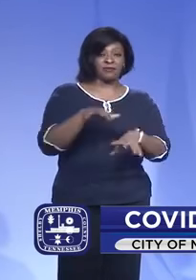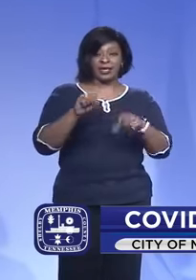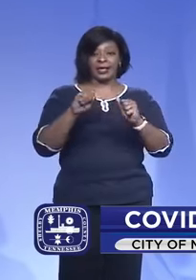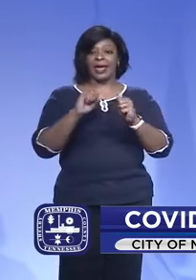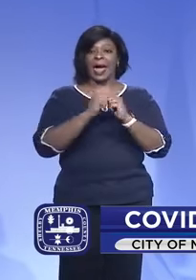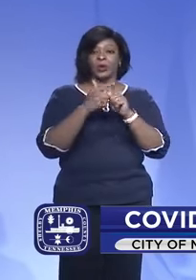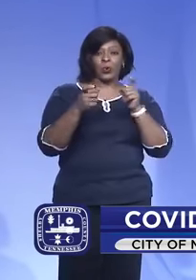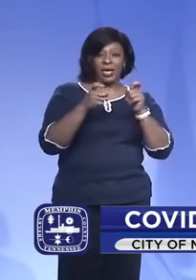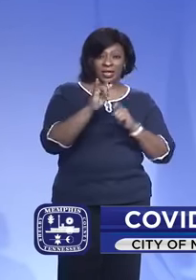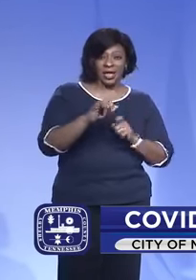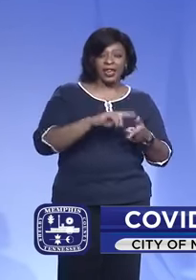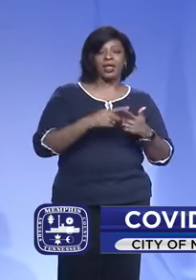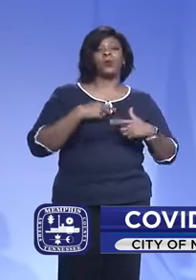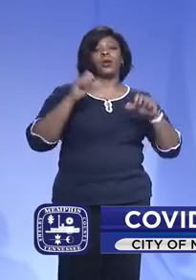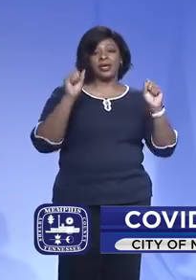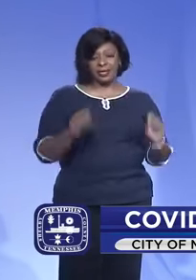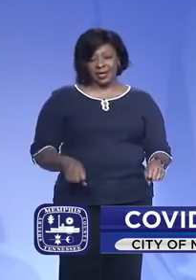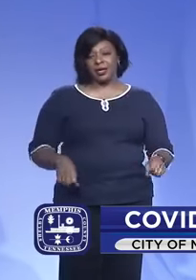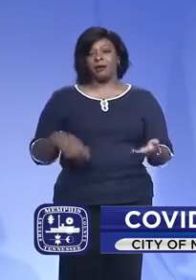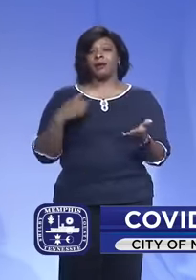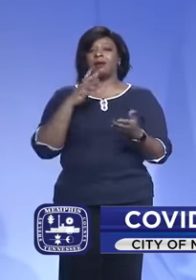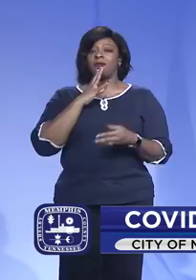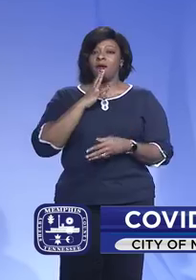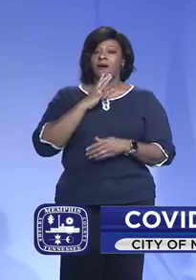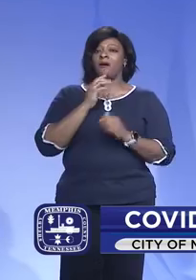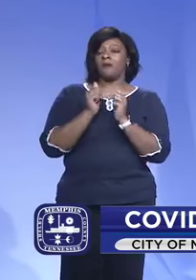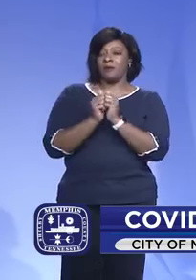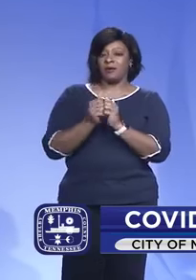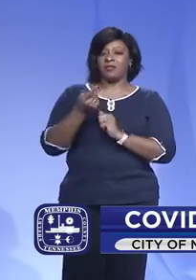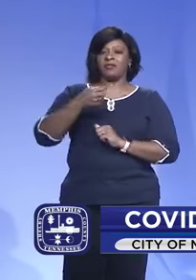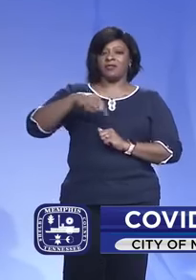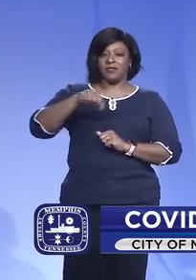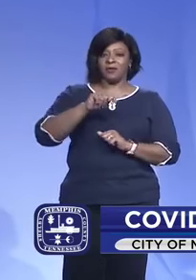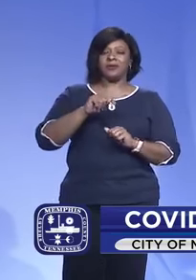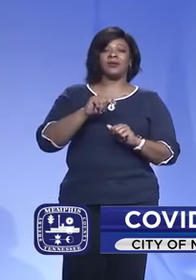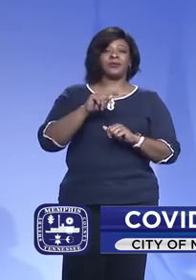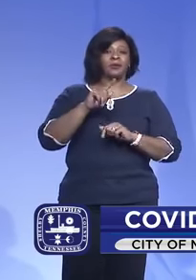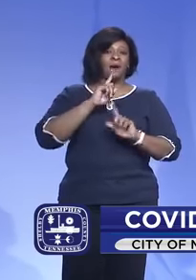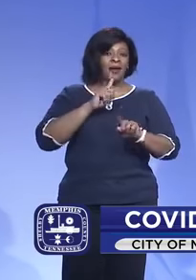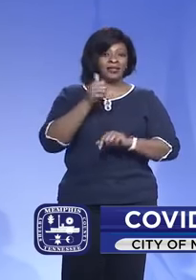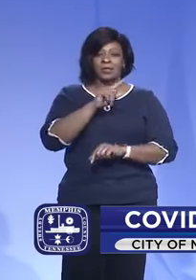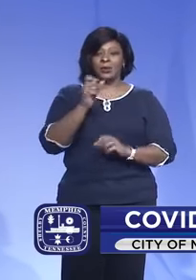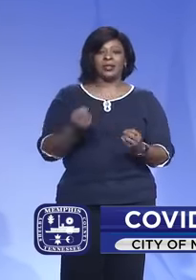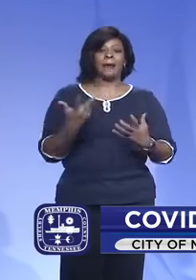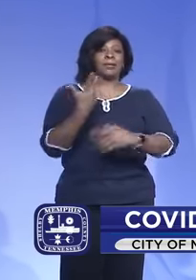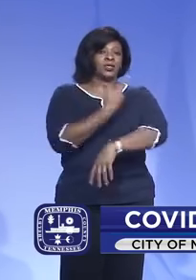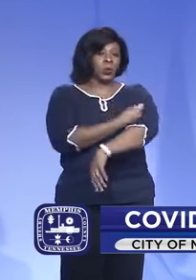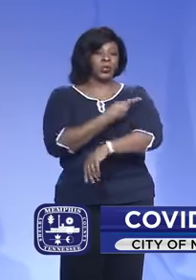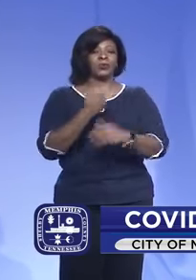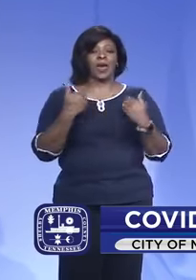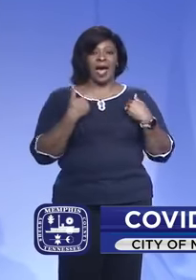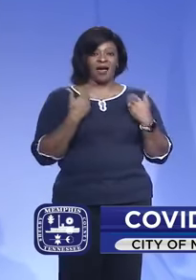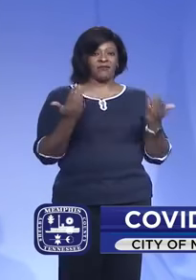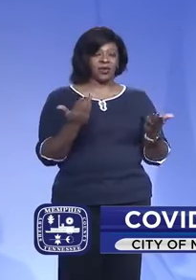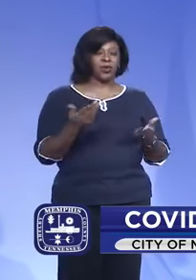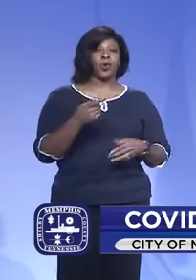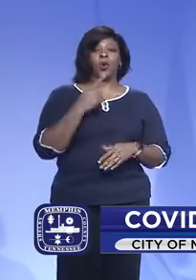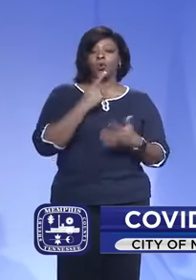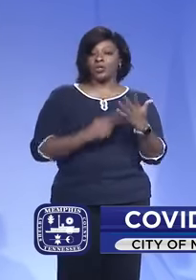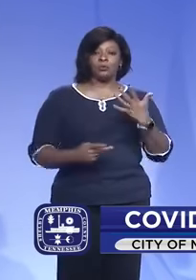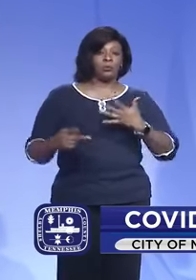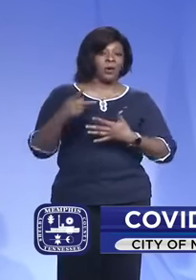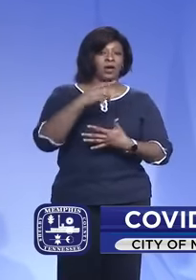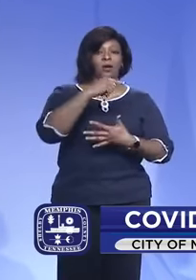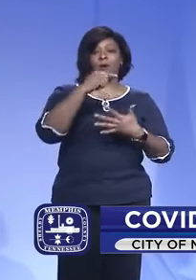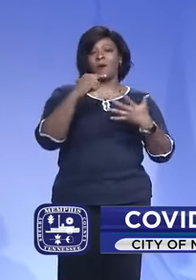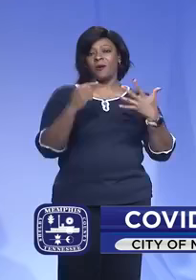are, then we will be able to talk to, answering questions about how many doses we have in Shelby County, who's the priority, all of